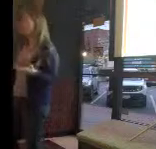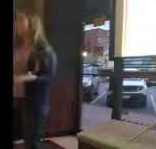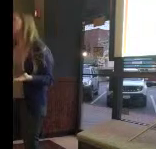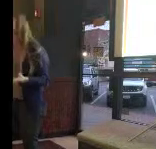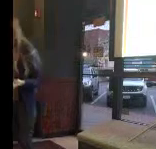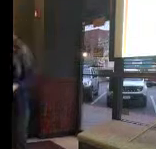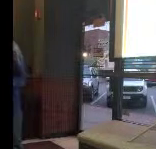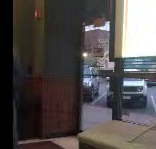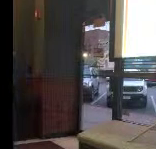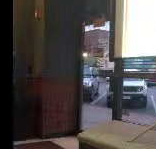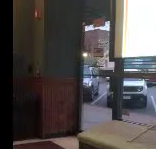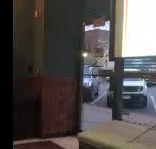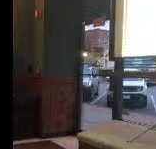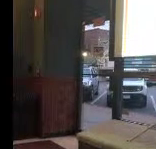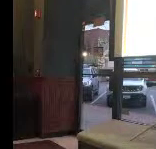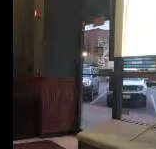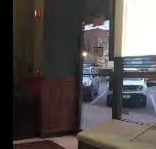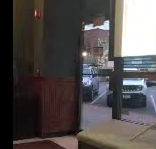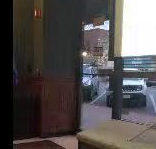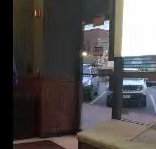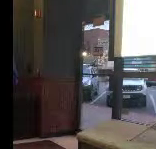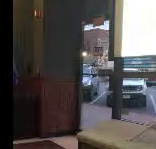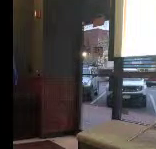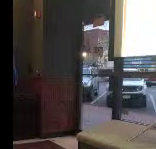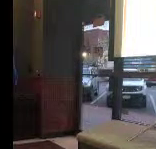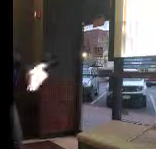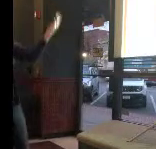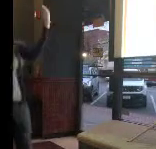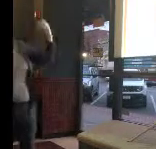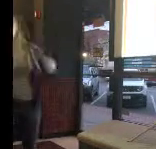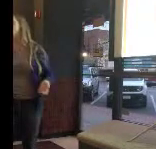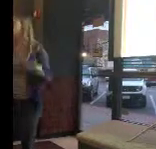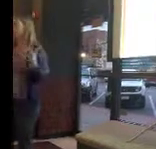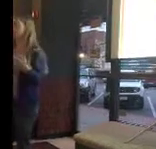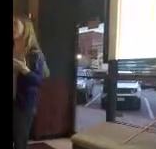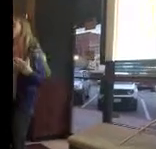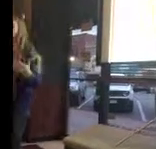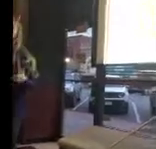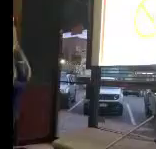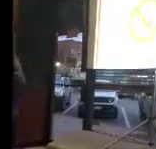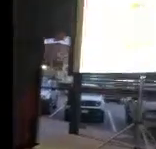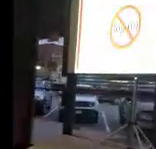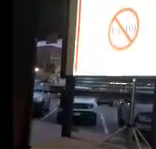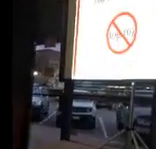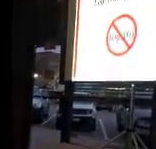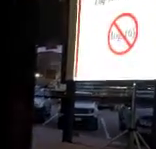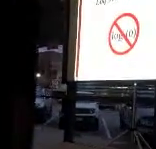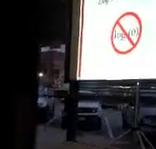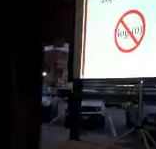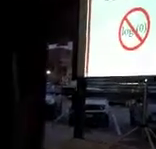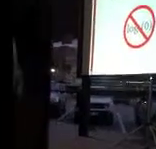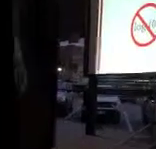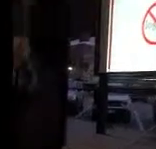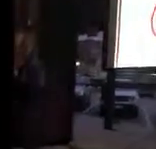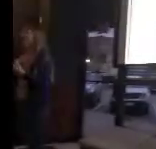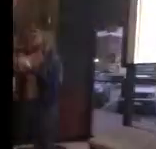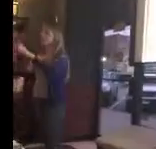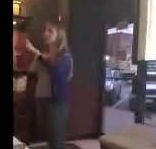another really big problem here, is the way they do their enrichment. Okay? And there you go. Can't take the log of 0. Okay? So what I looked at, and this is from